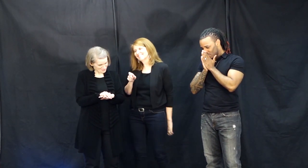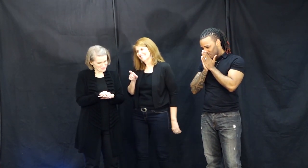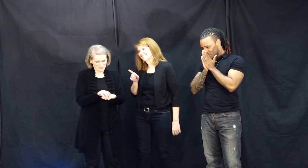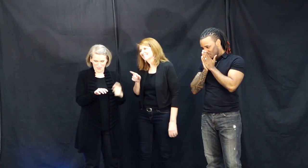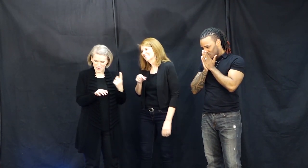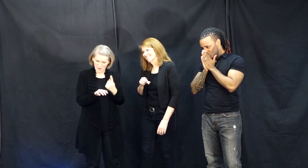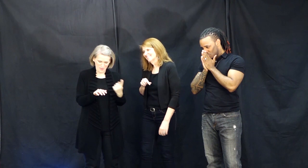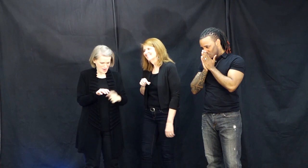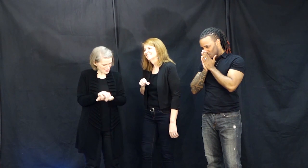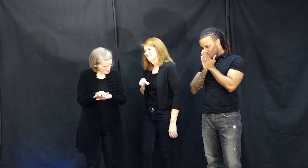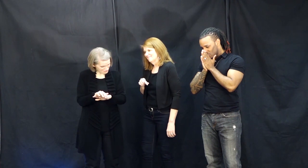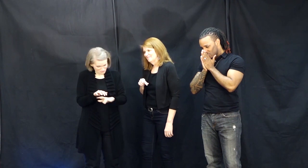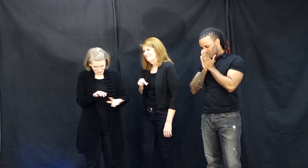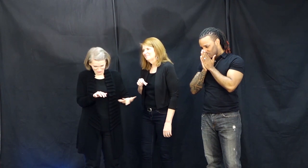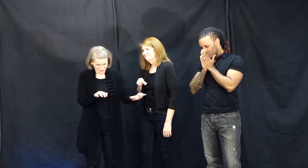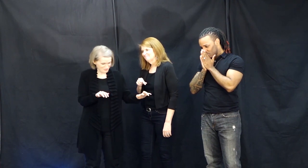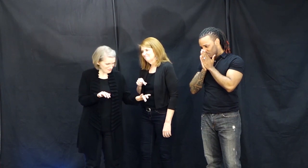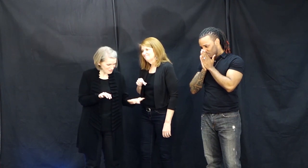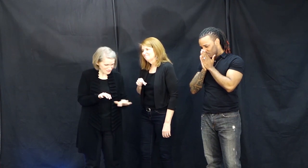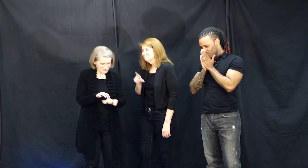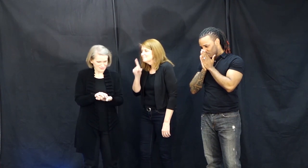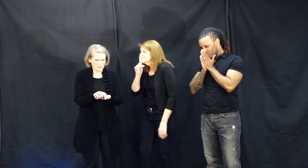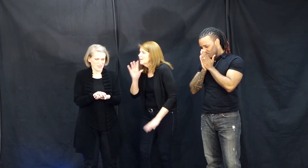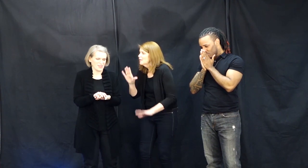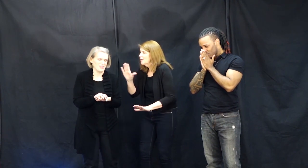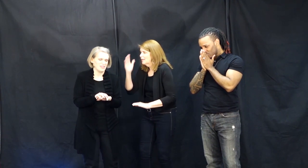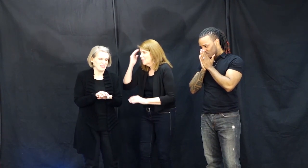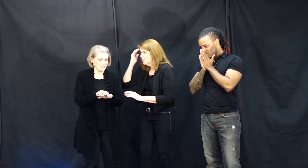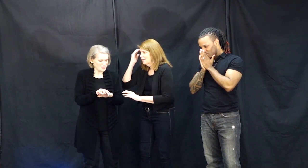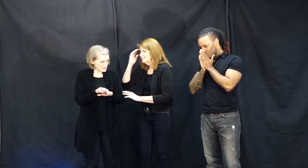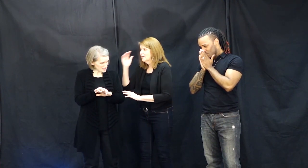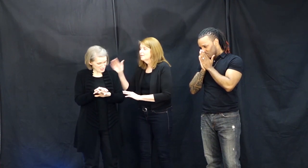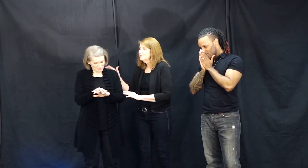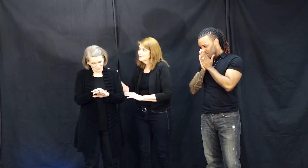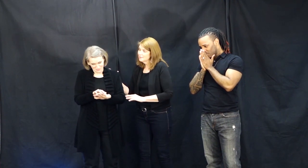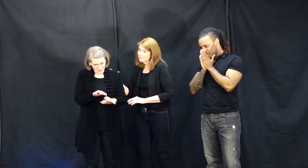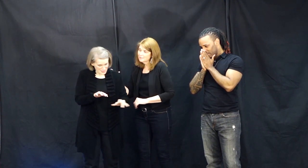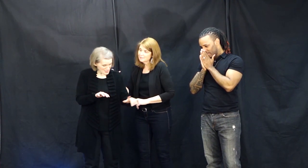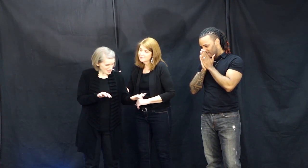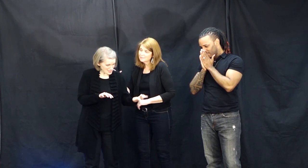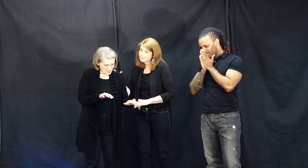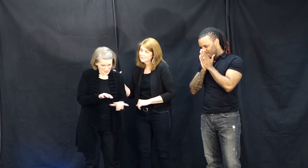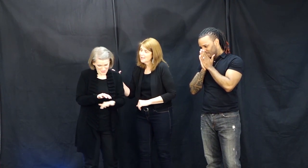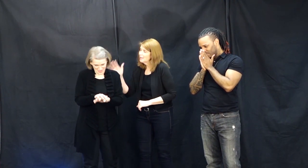I would always change the line. Shh, I know. I would always change the line. I know.